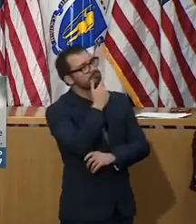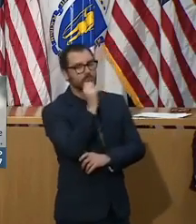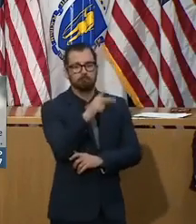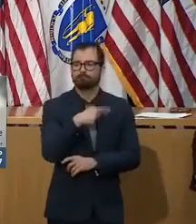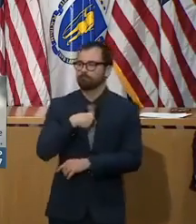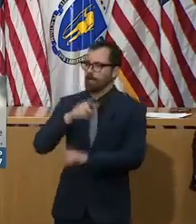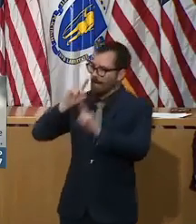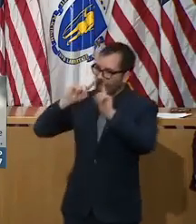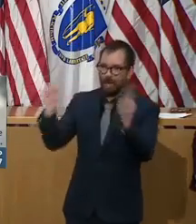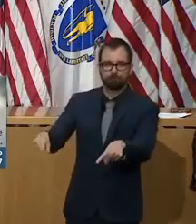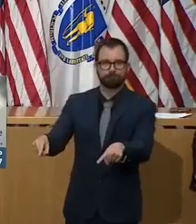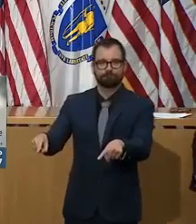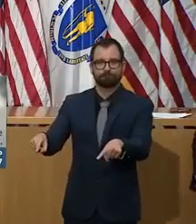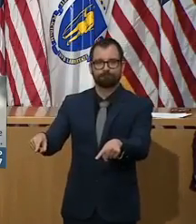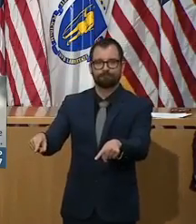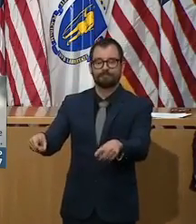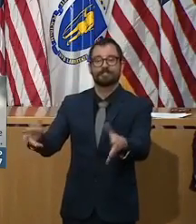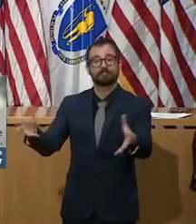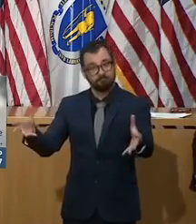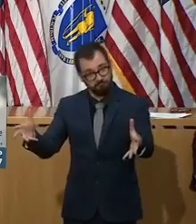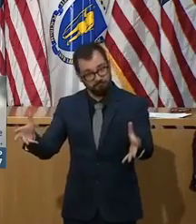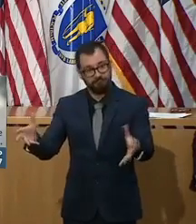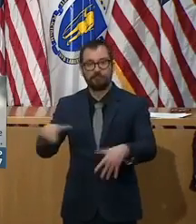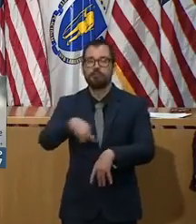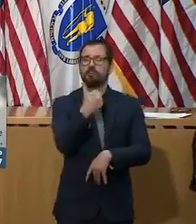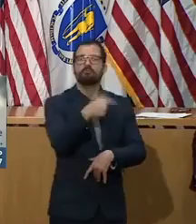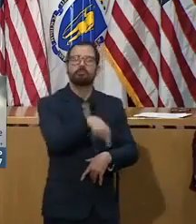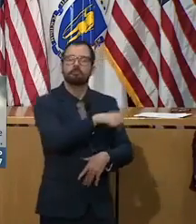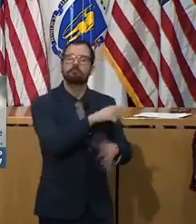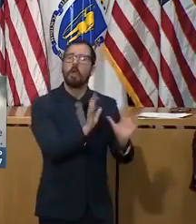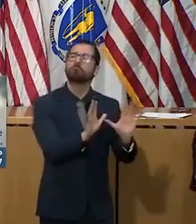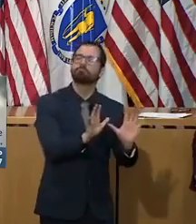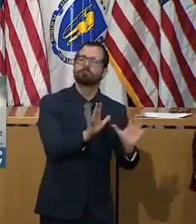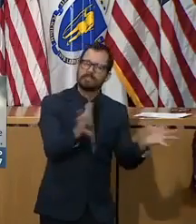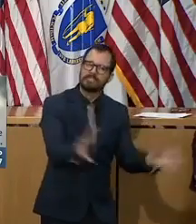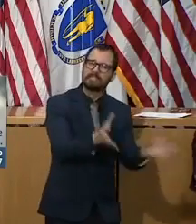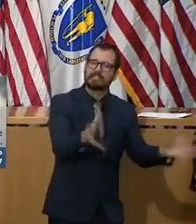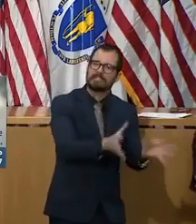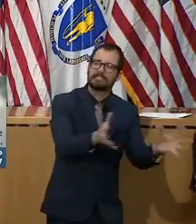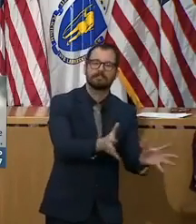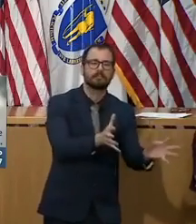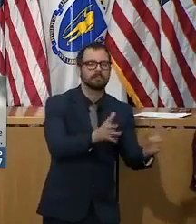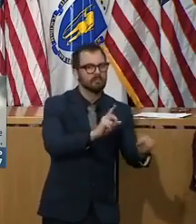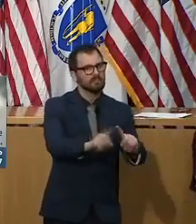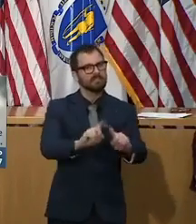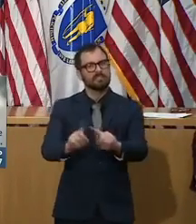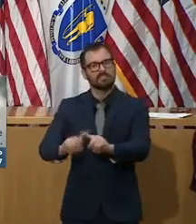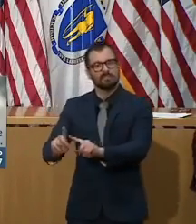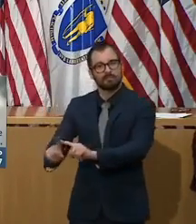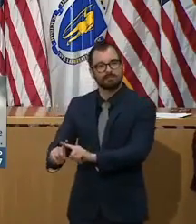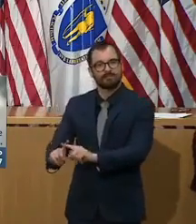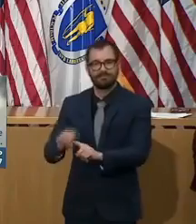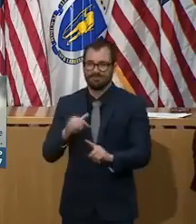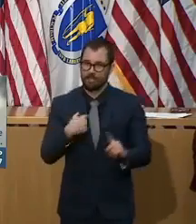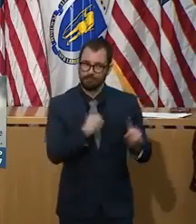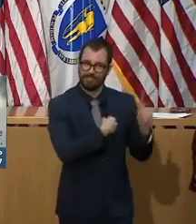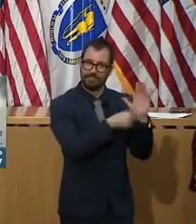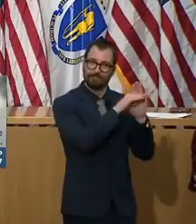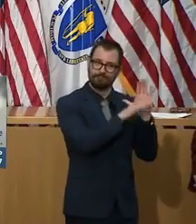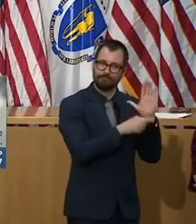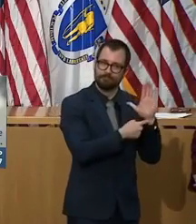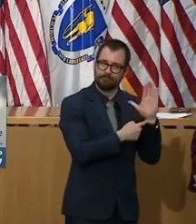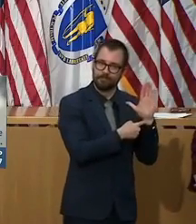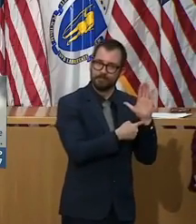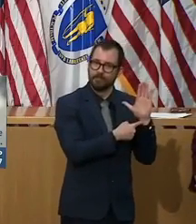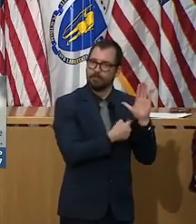issues where I think from our point of view, we felt we were too far away from the actual action on the ground to be the enforcement authority, and where the